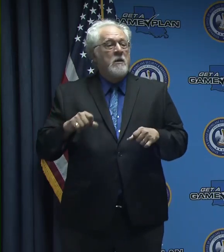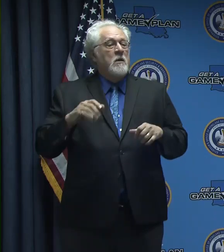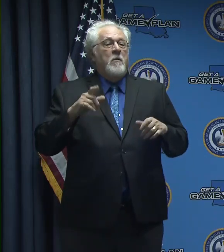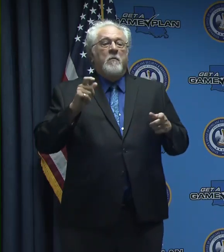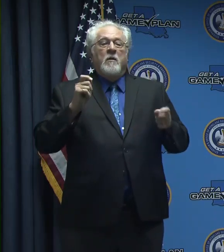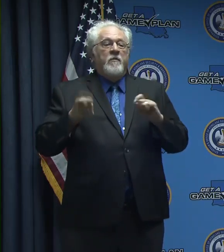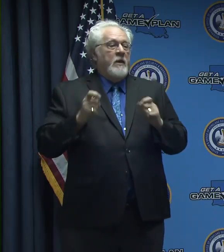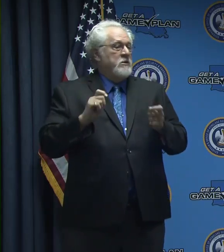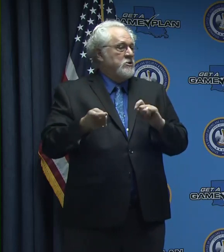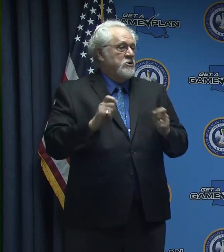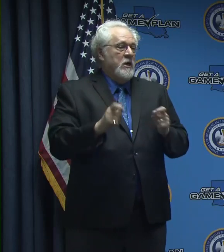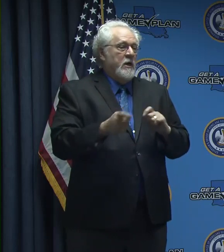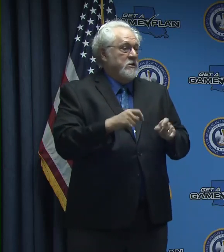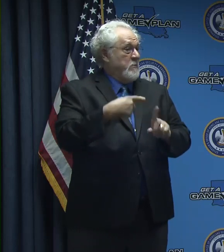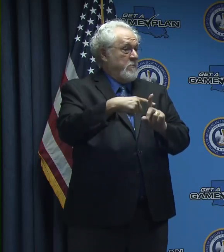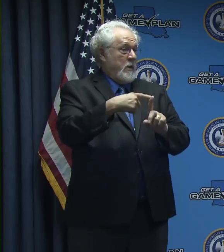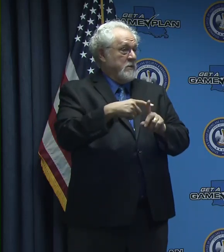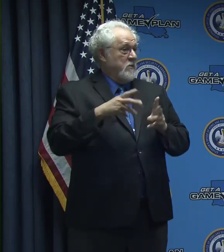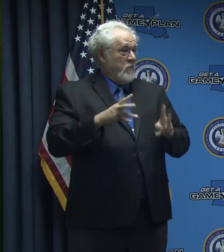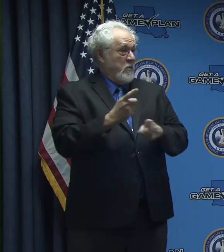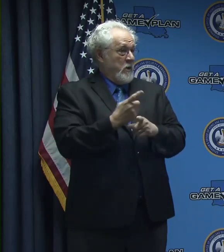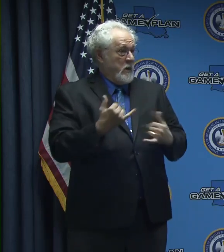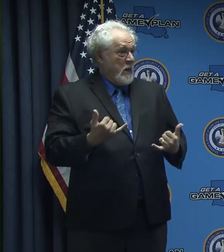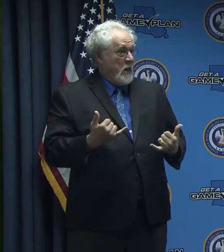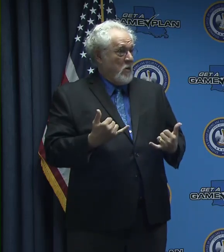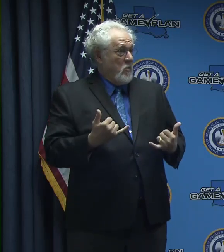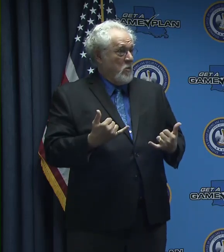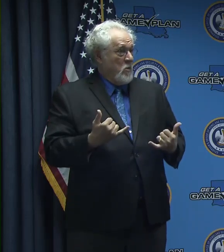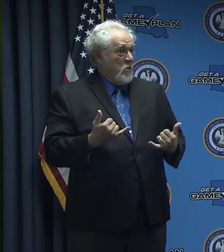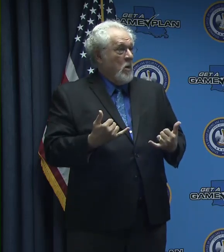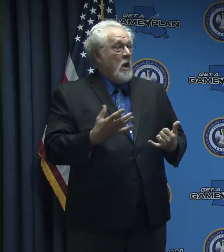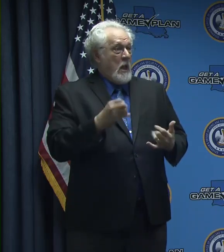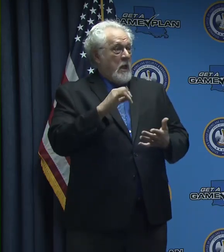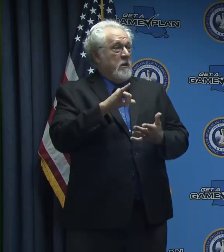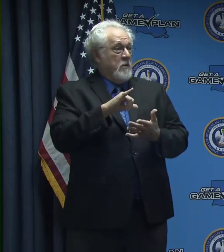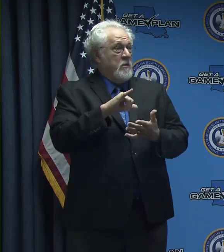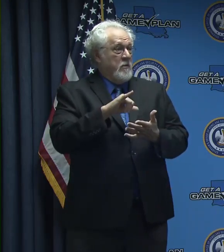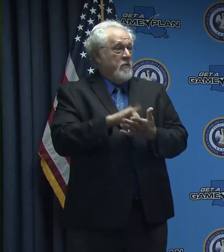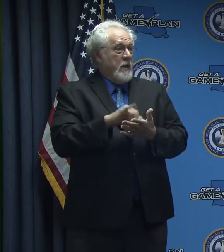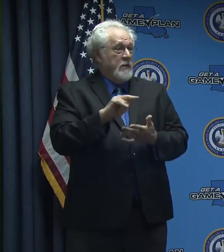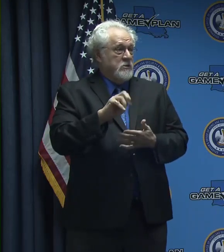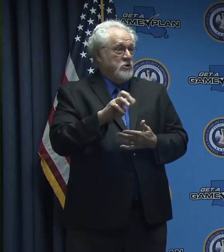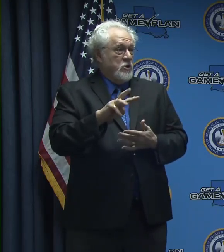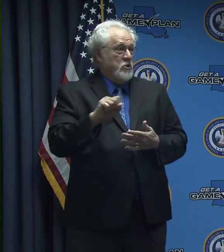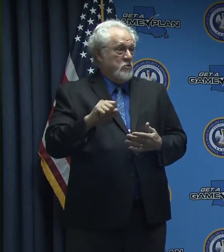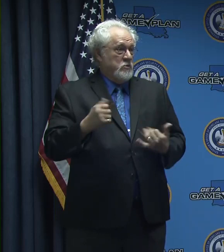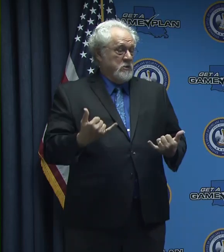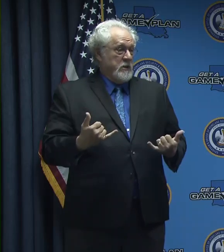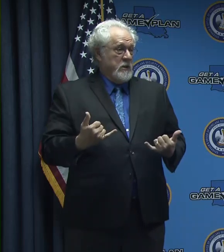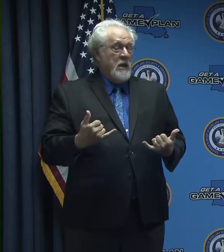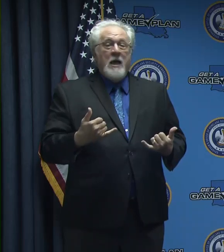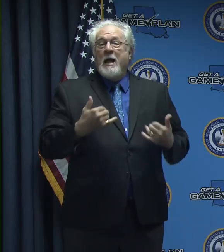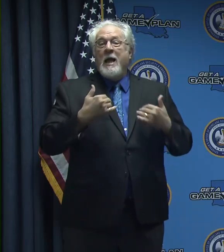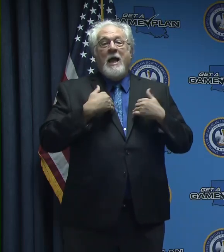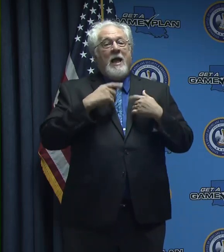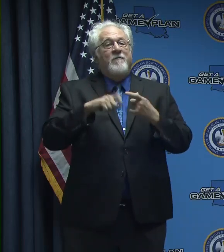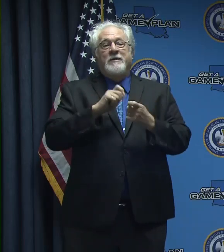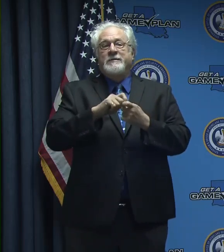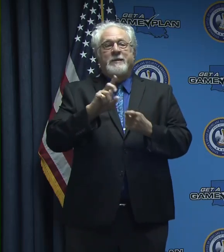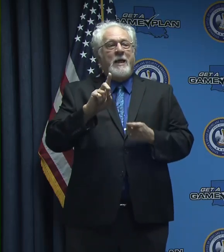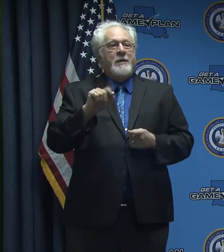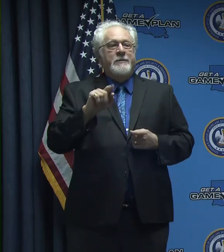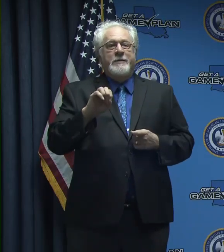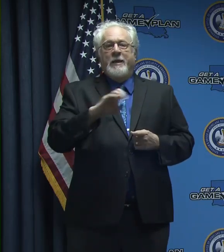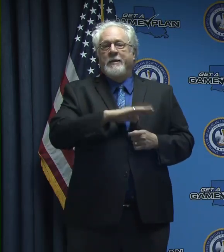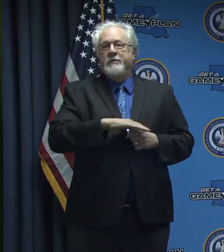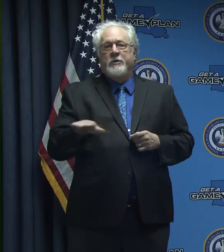but they're changing in a positive way right now. And that's the news that we have for you today. I don't have an exact date for